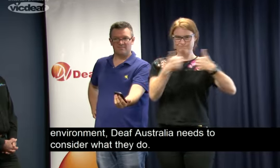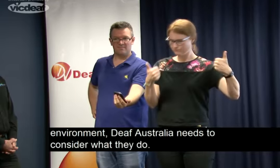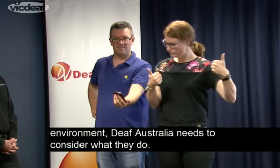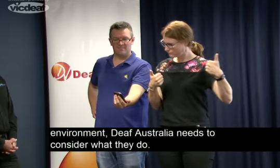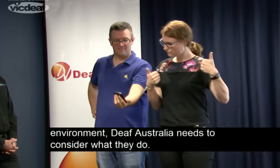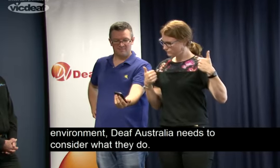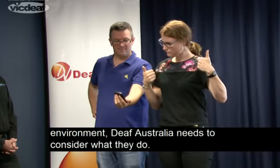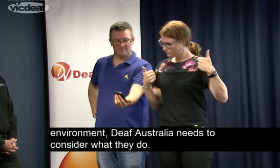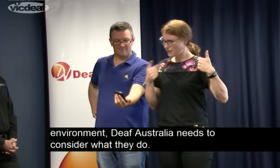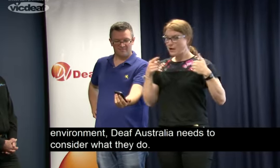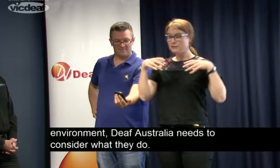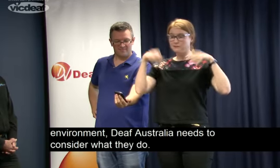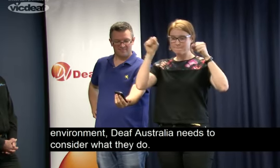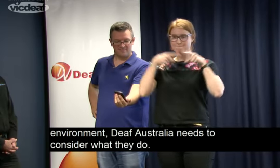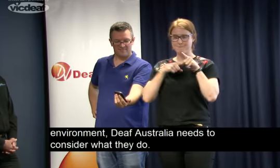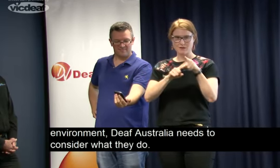because the culture is alienating.